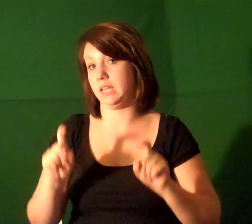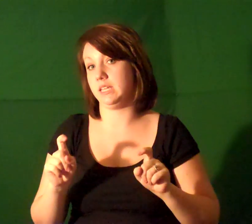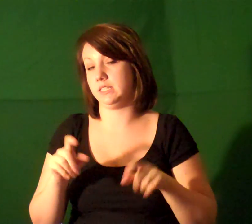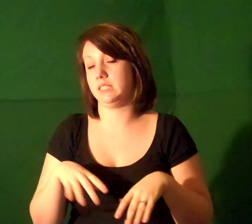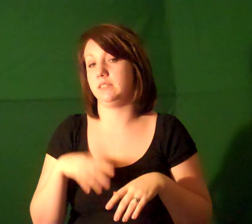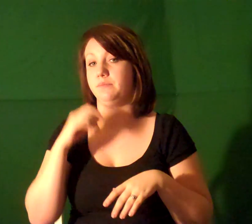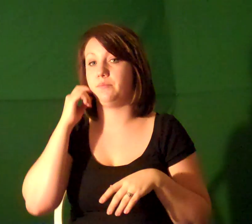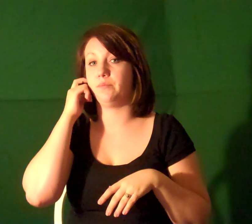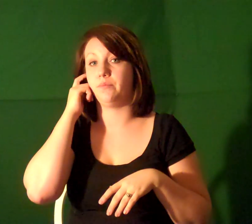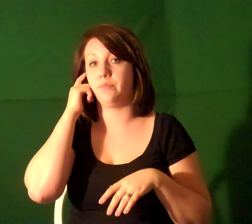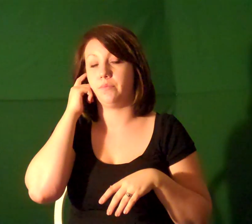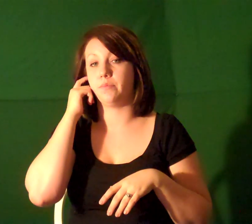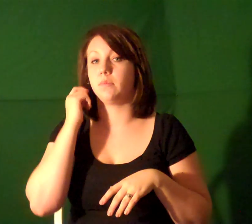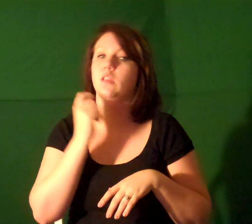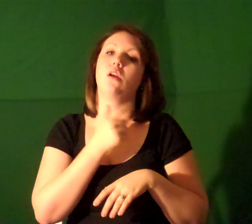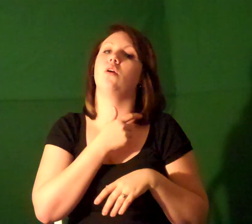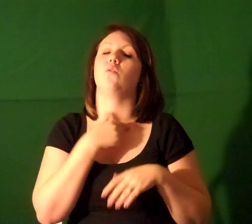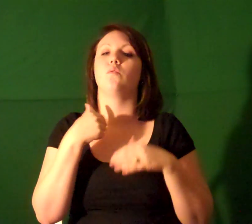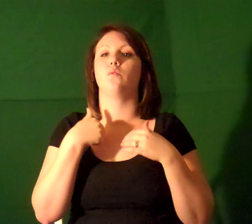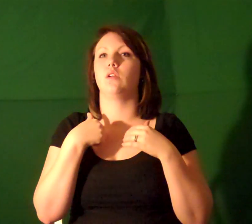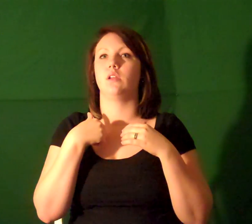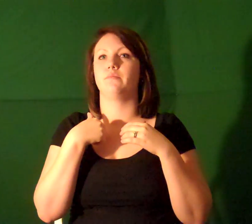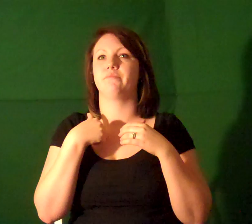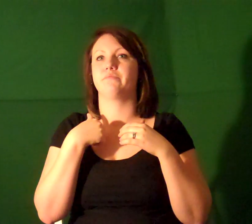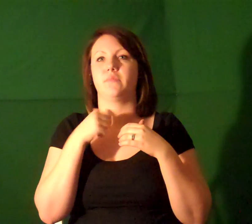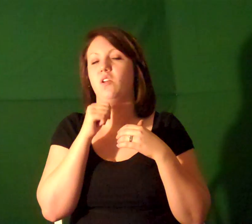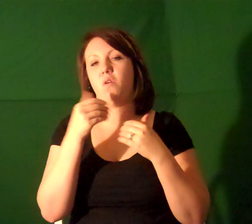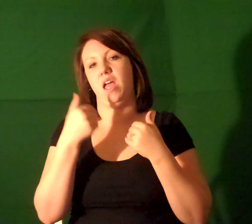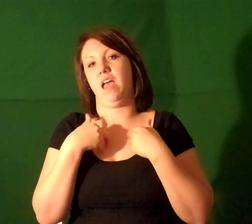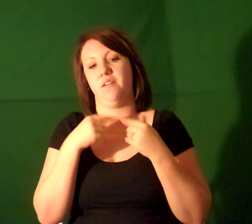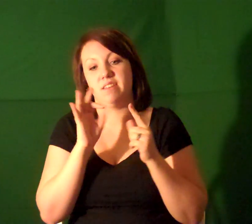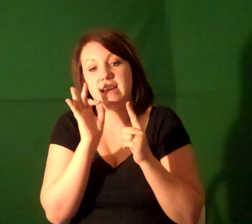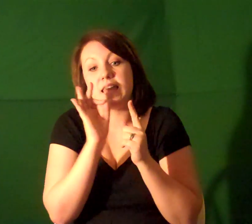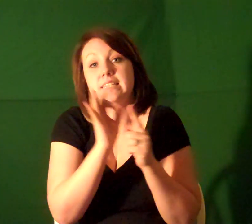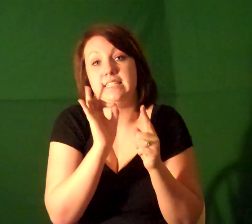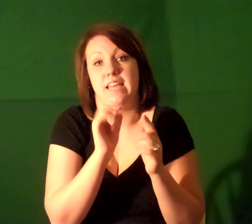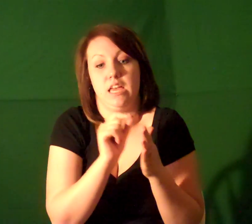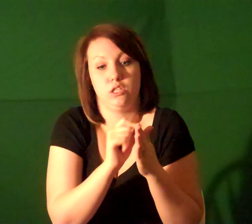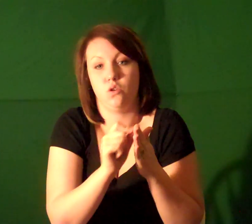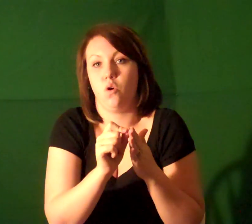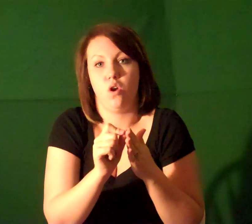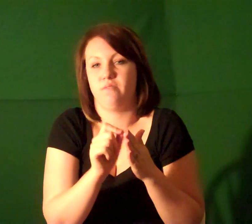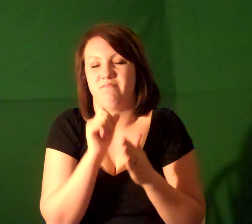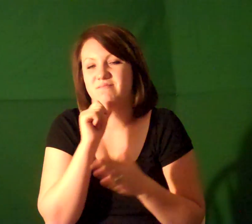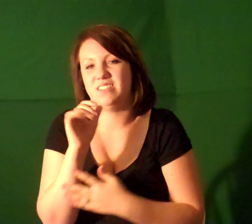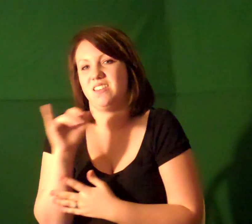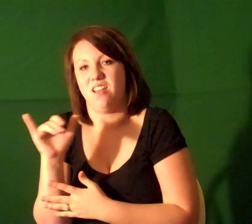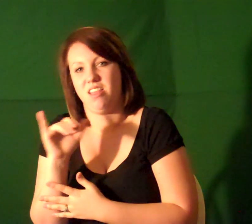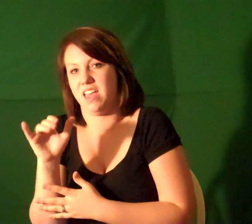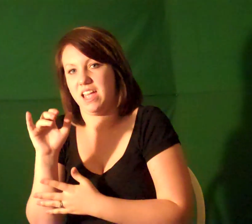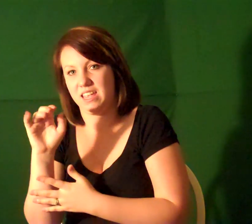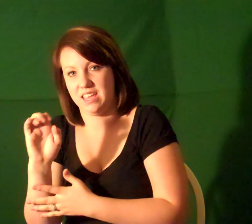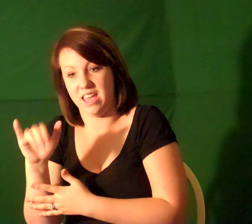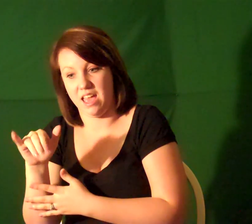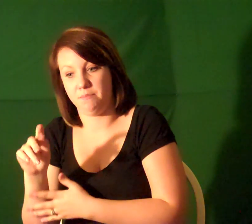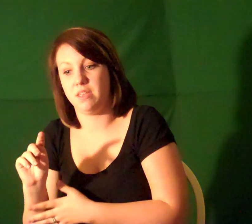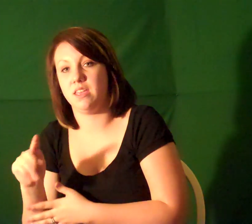don't have an exact score, a little different than EIPA where they tell you everything they're looking for. RID does not, which is